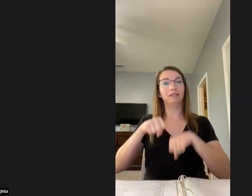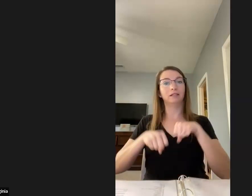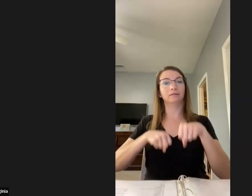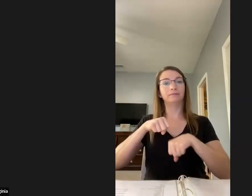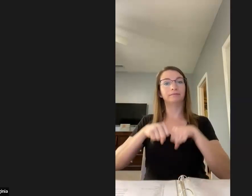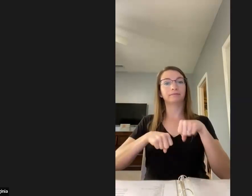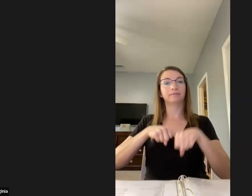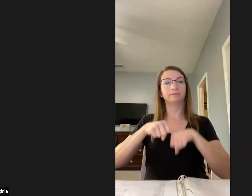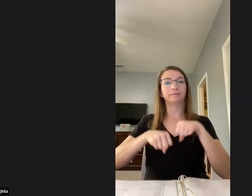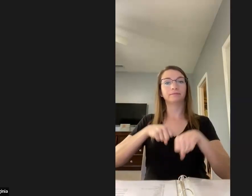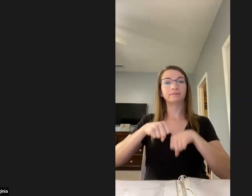Bike.